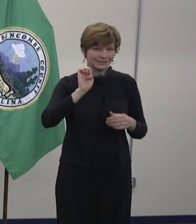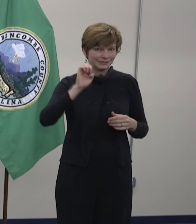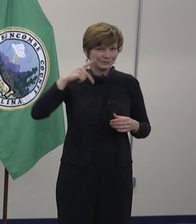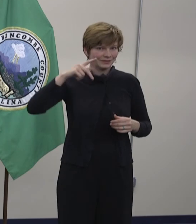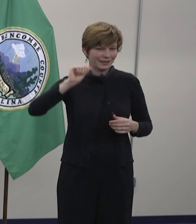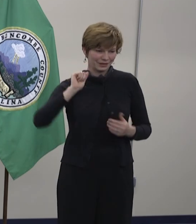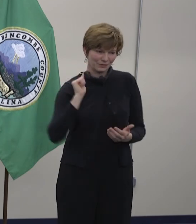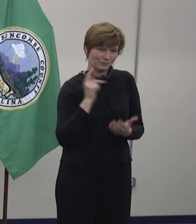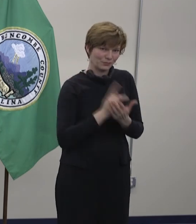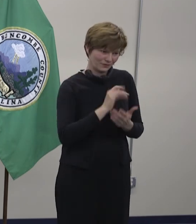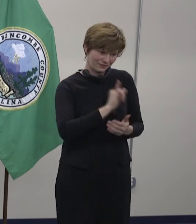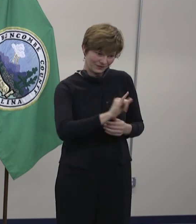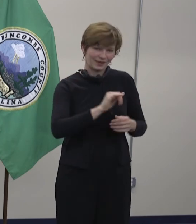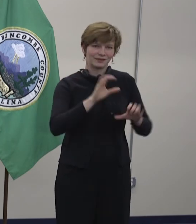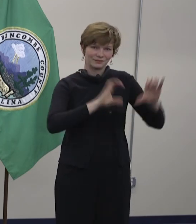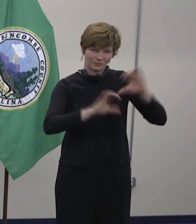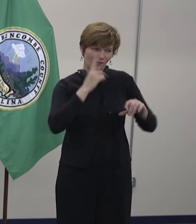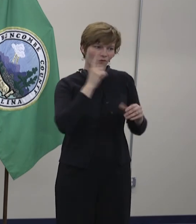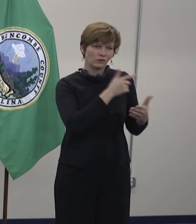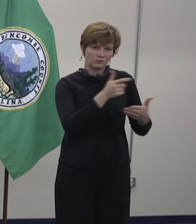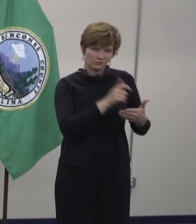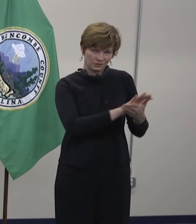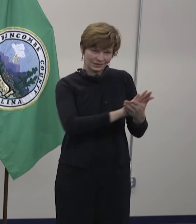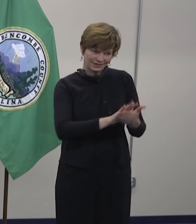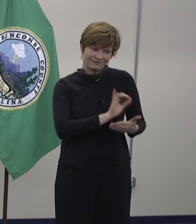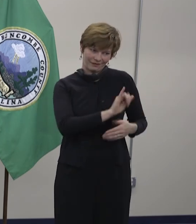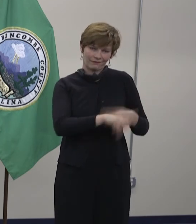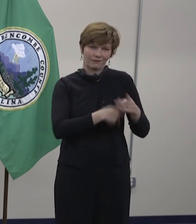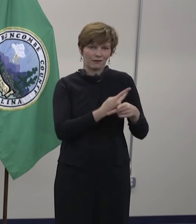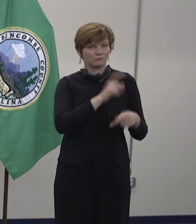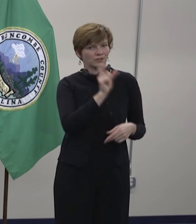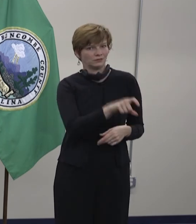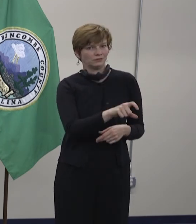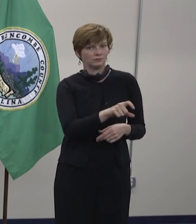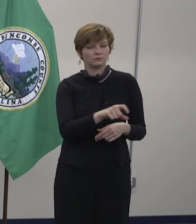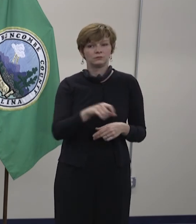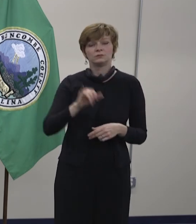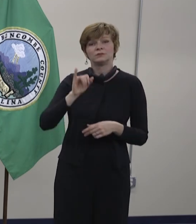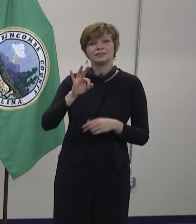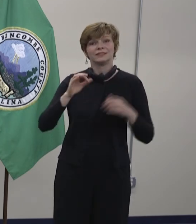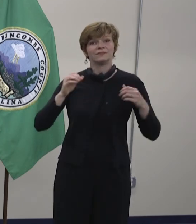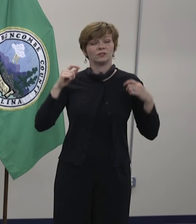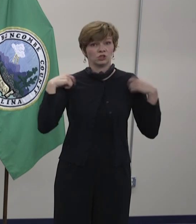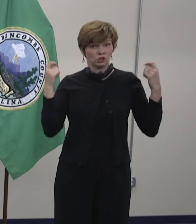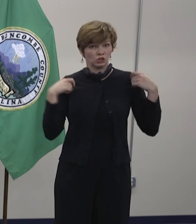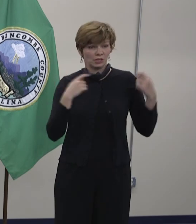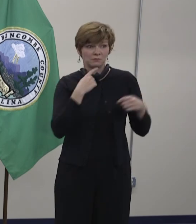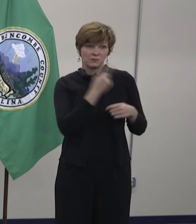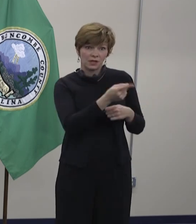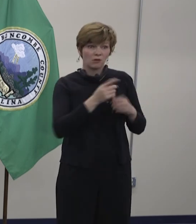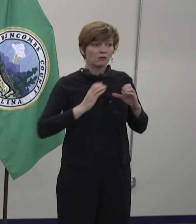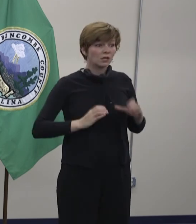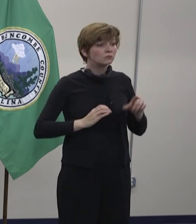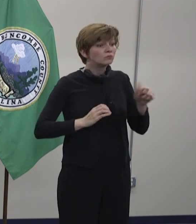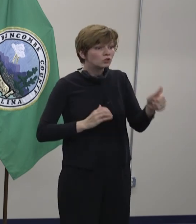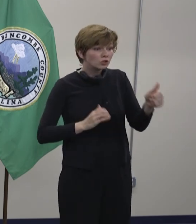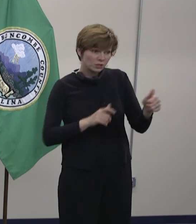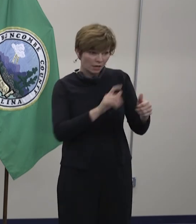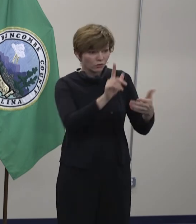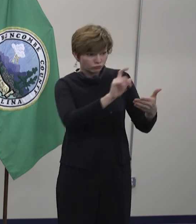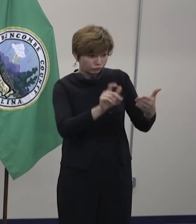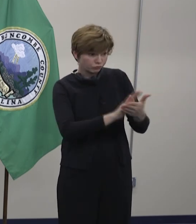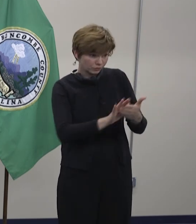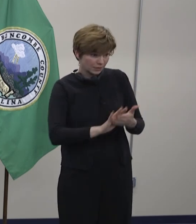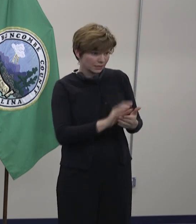COVID-19. If gyms are asking customers to disinfect a station after use, they must post